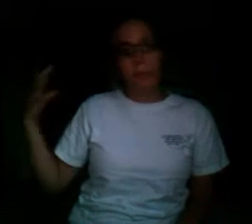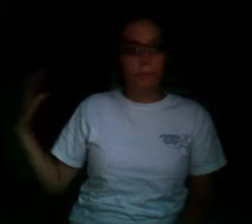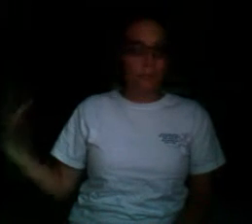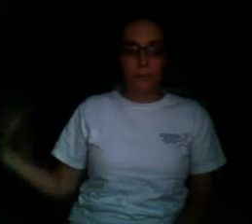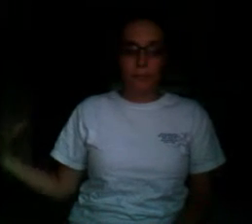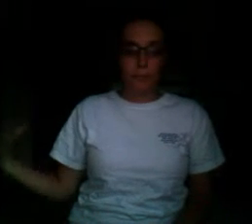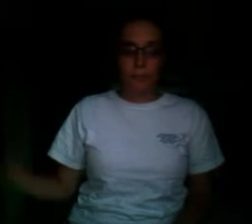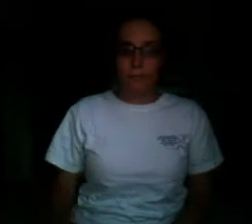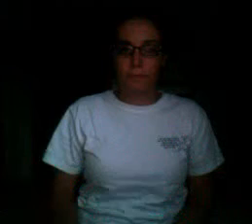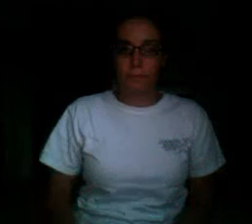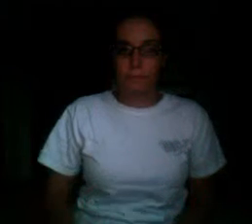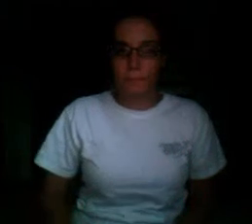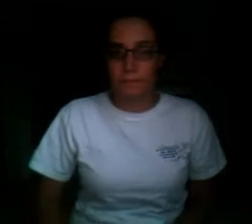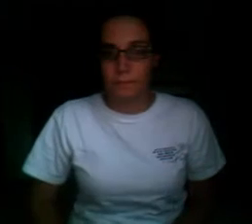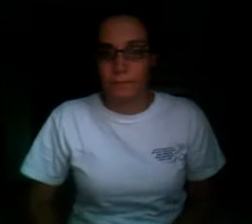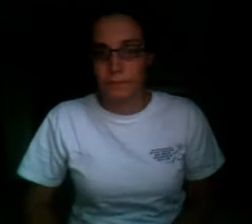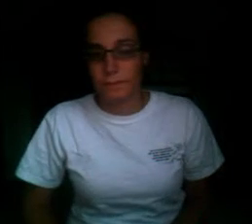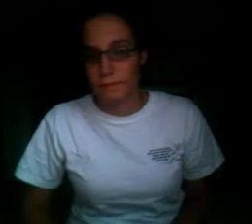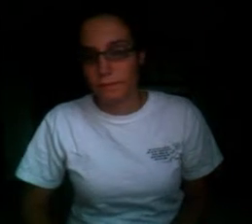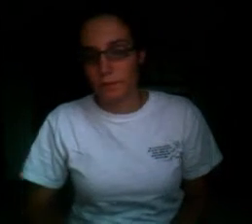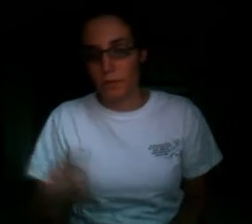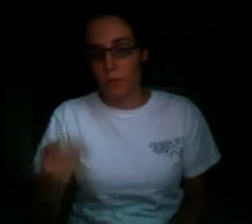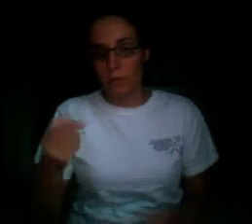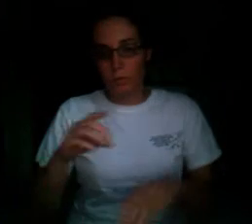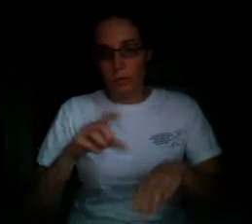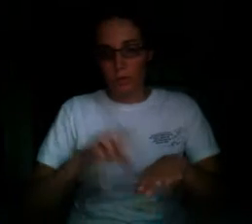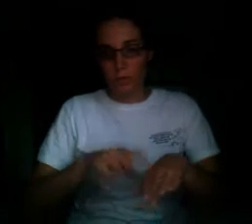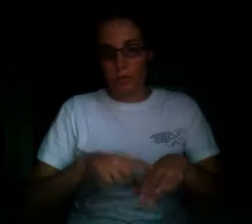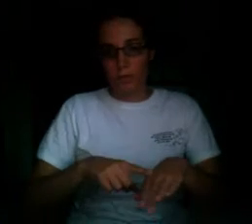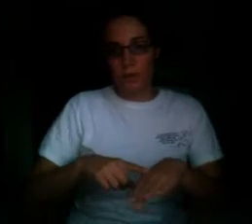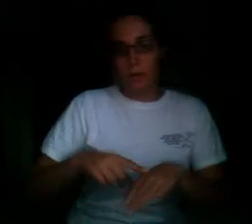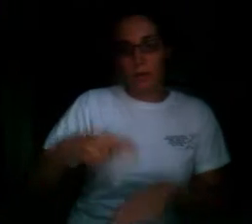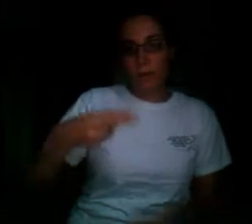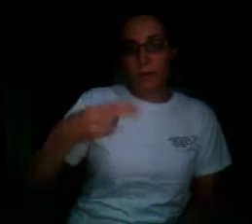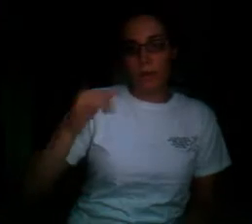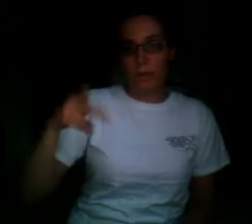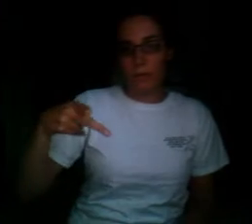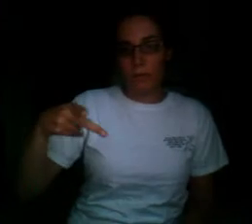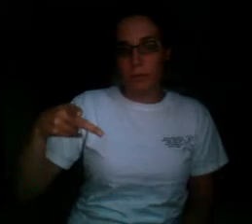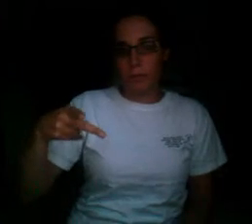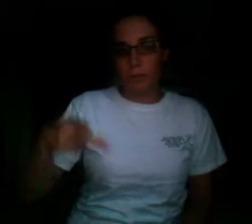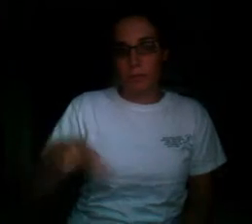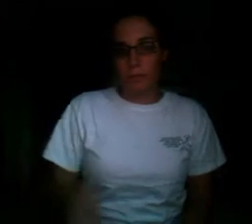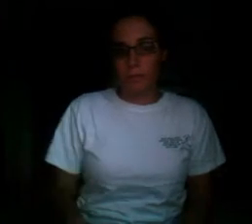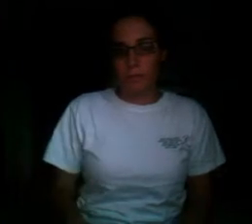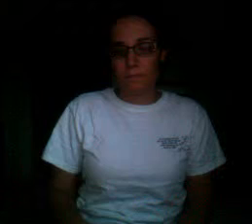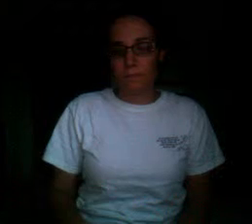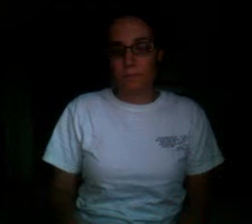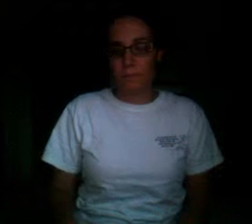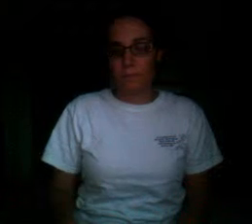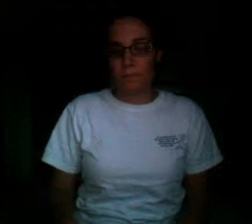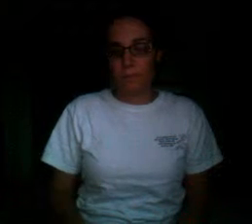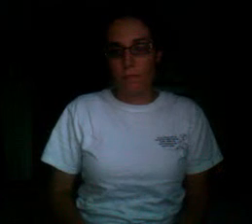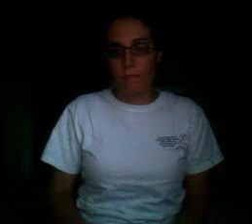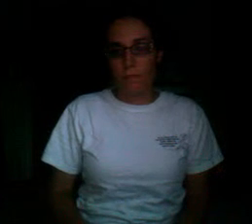trees. He rested one foot on David's broad hip and clambered up onto the load of hay. "You've done a